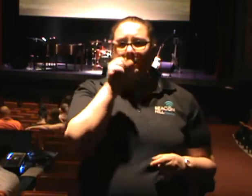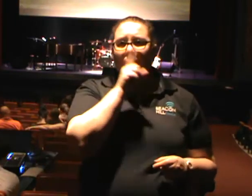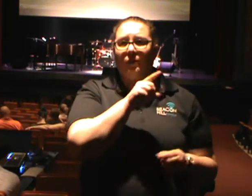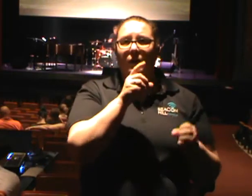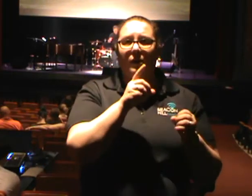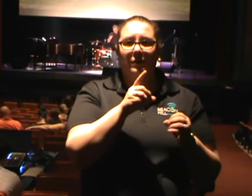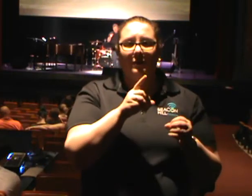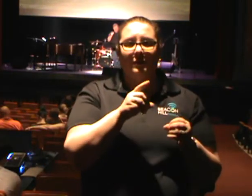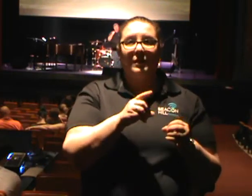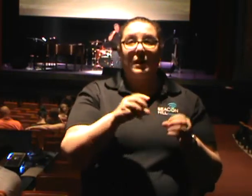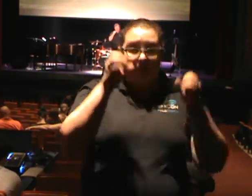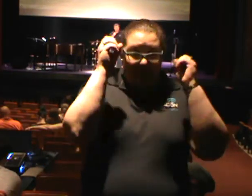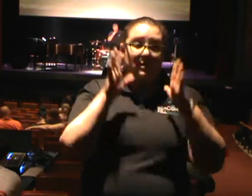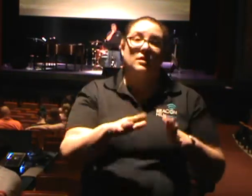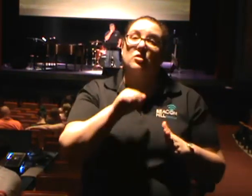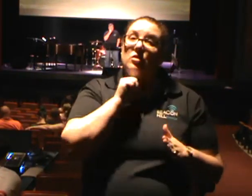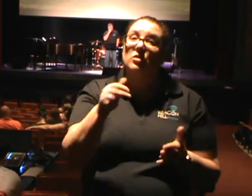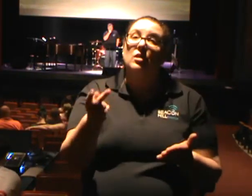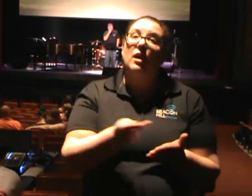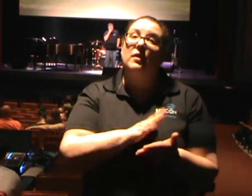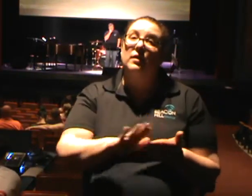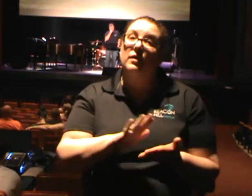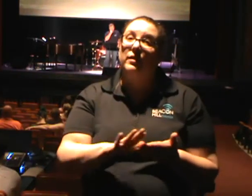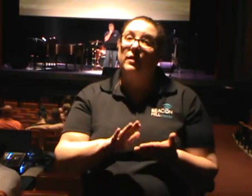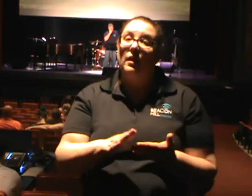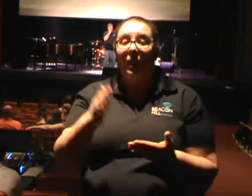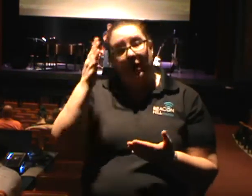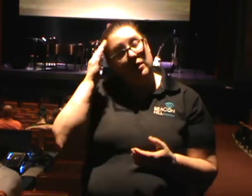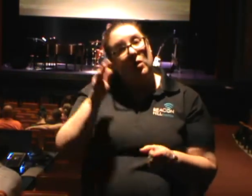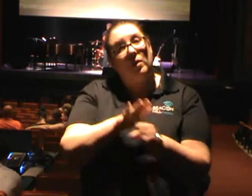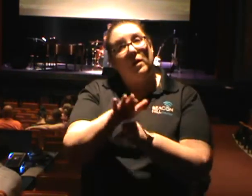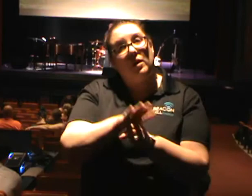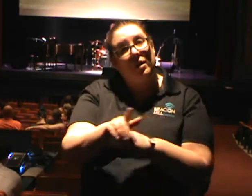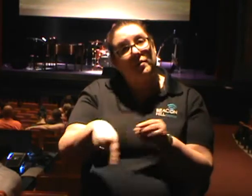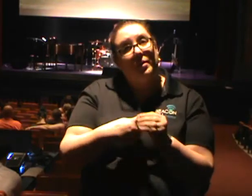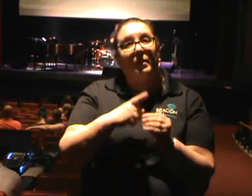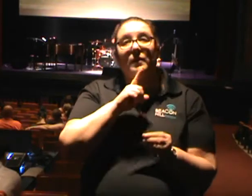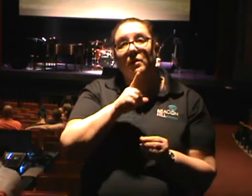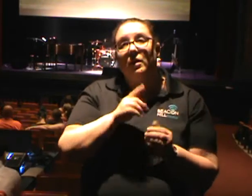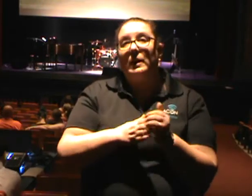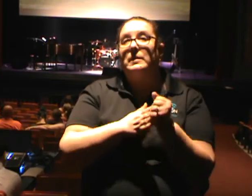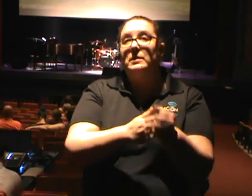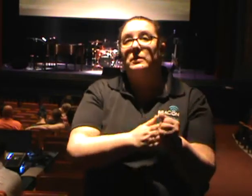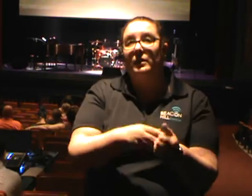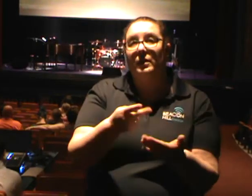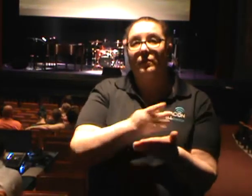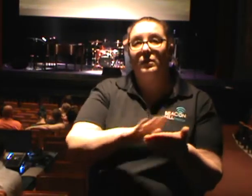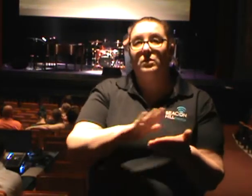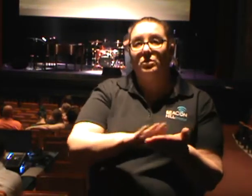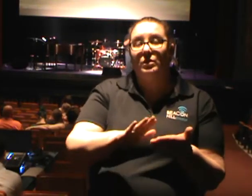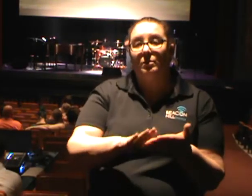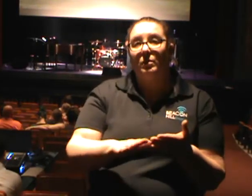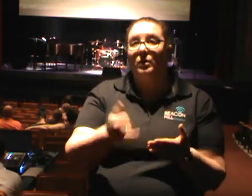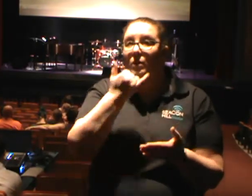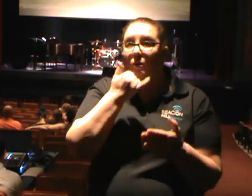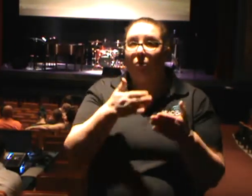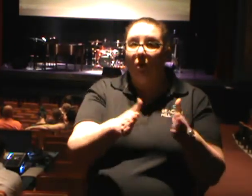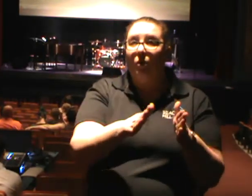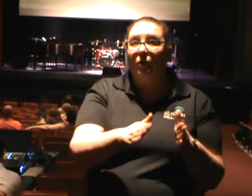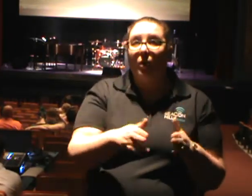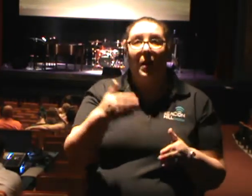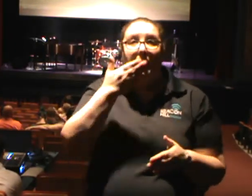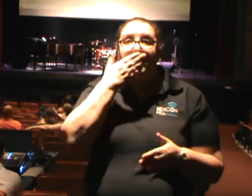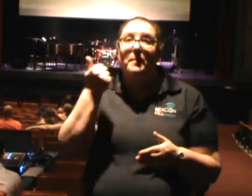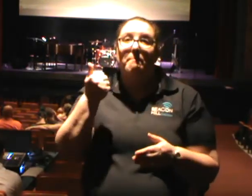not the sheep. They know just enough about the truth to lead the sheep astray. And you know what most sheep here in America